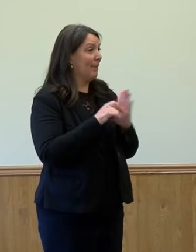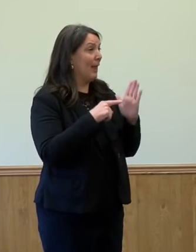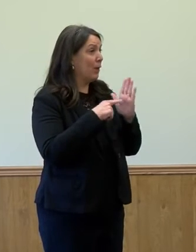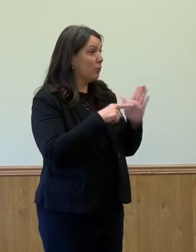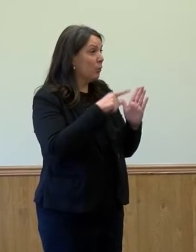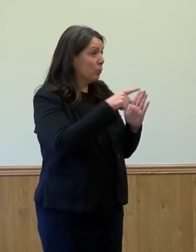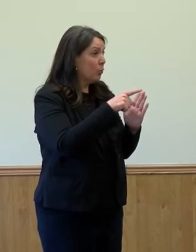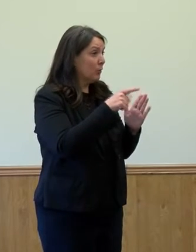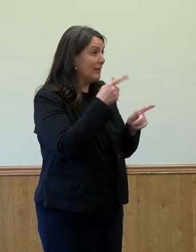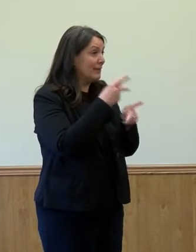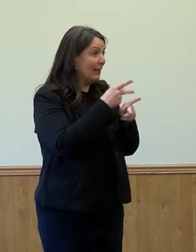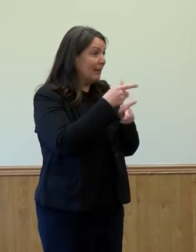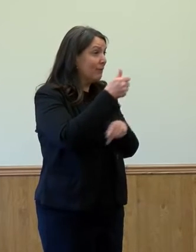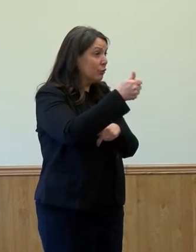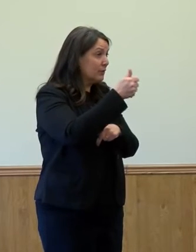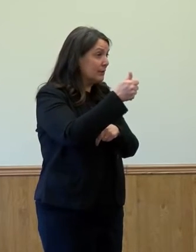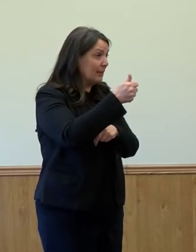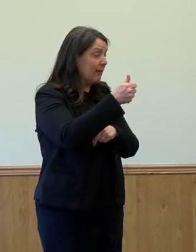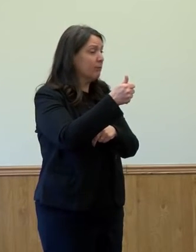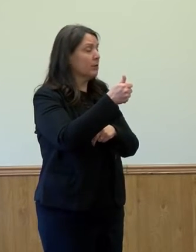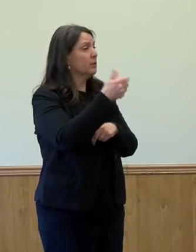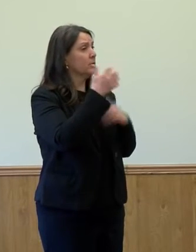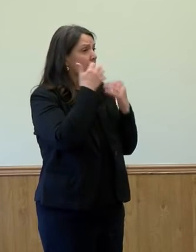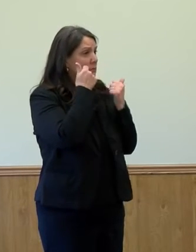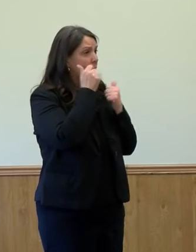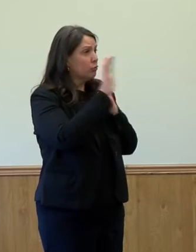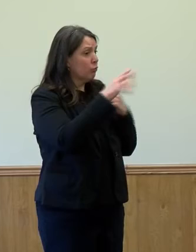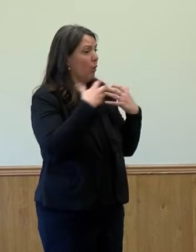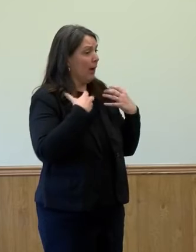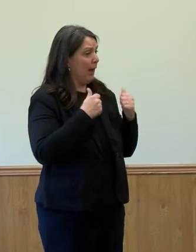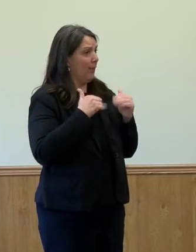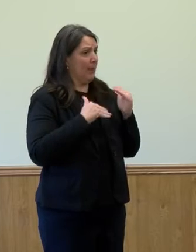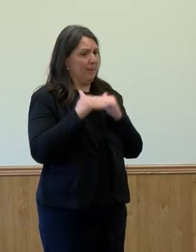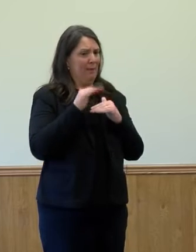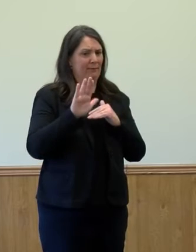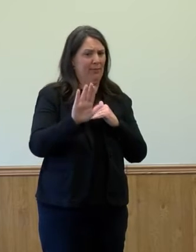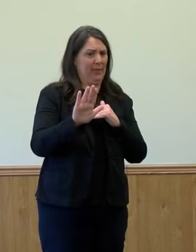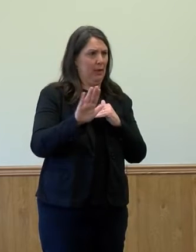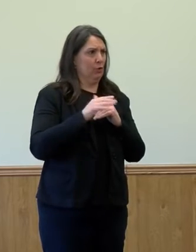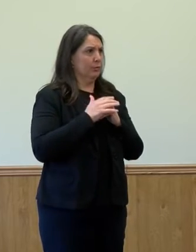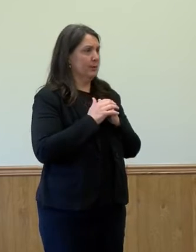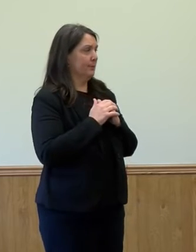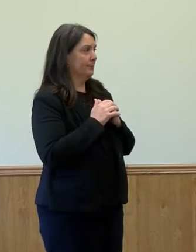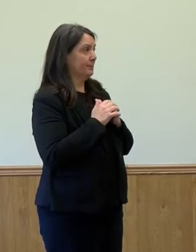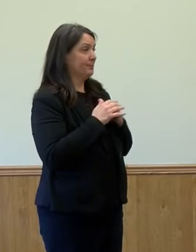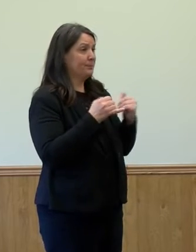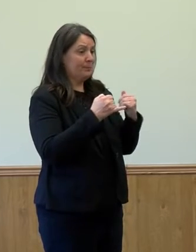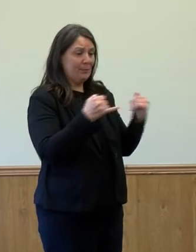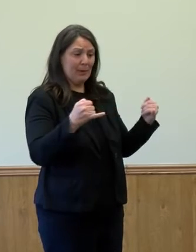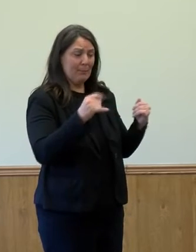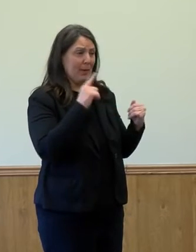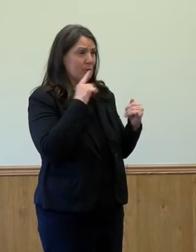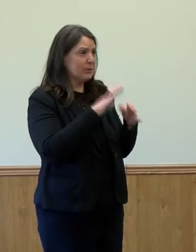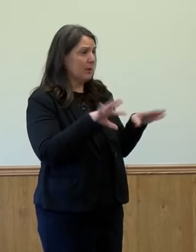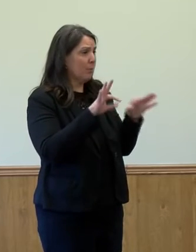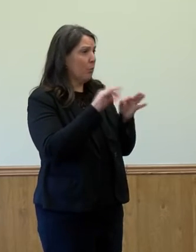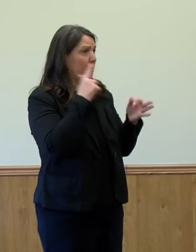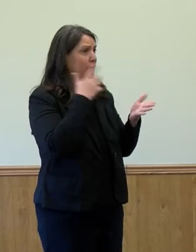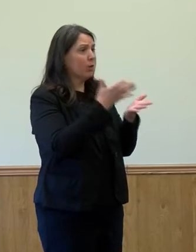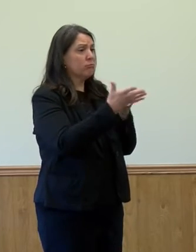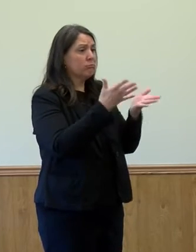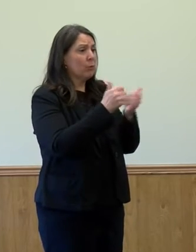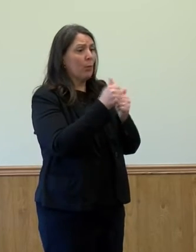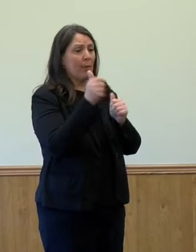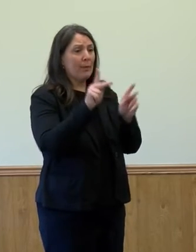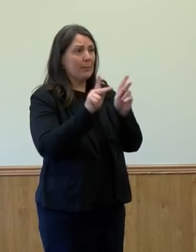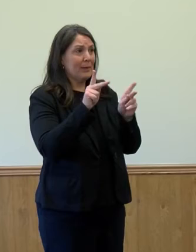good health as you're putting your needs above others' expectations. Boundaries are also important in our interaction with others. During these times, there